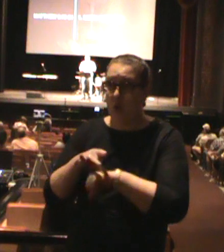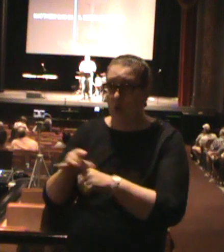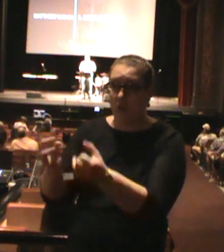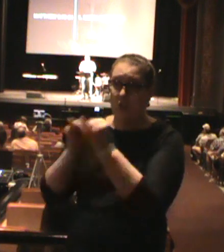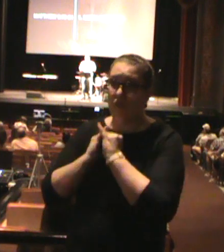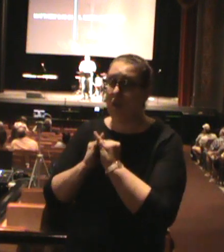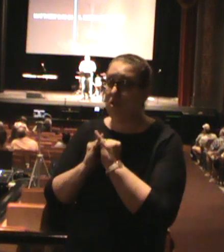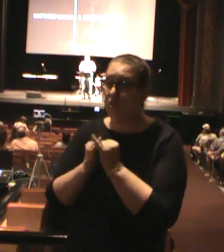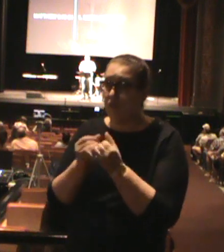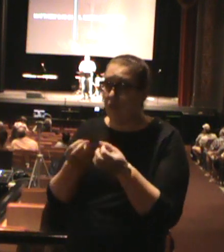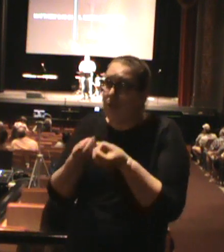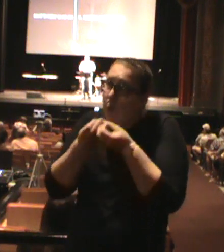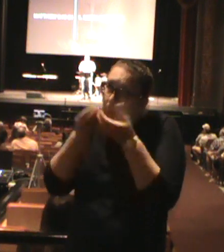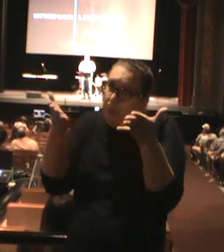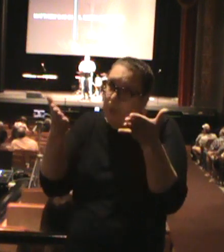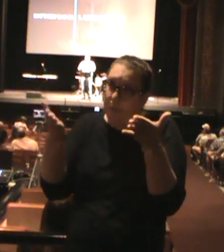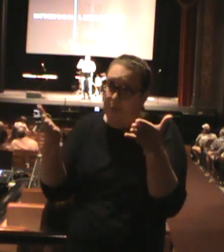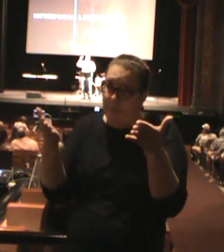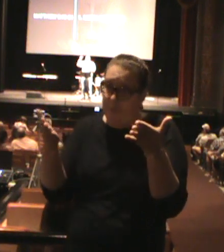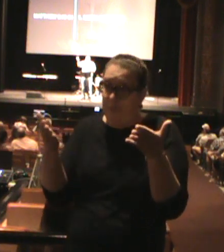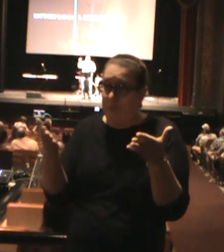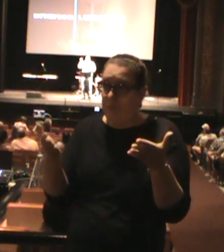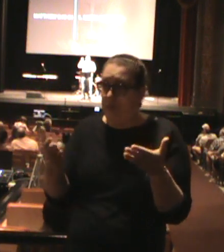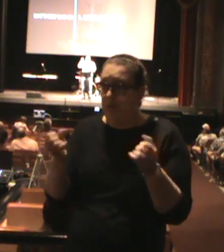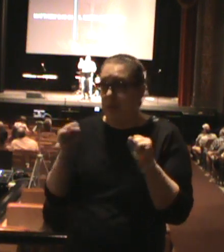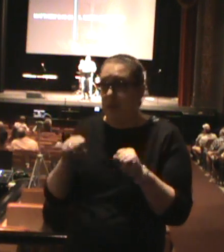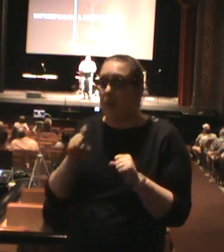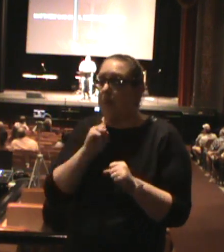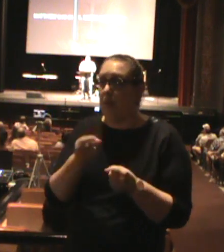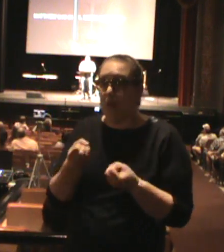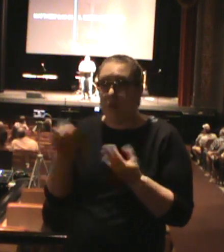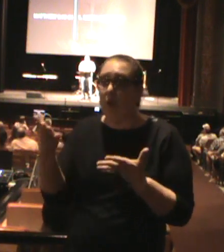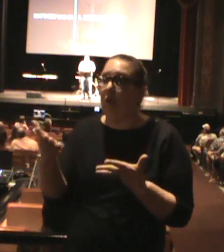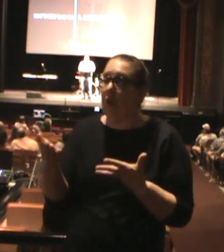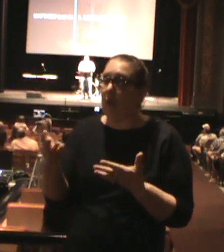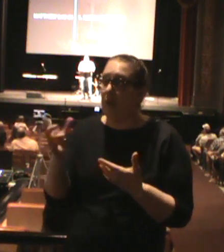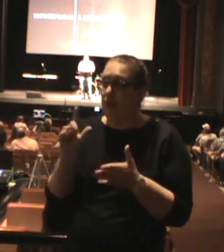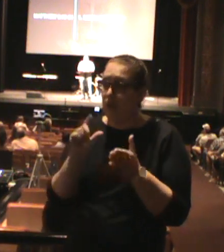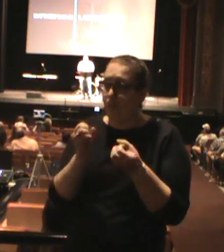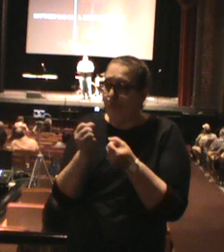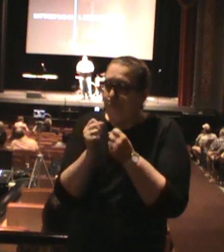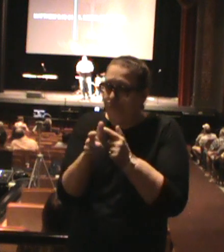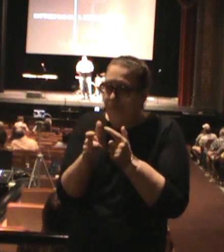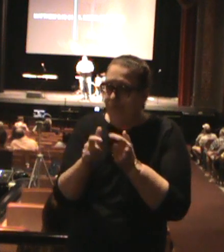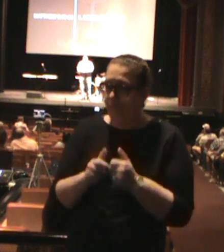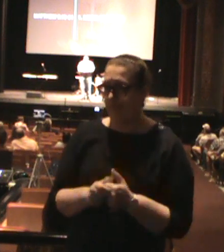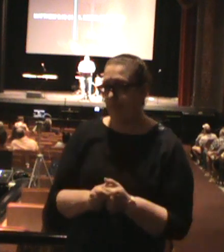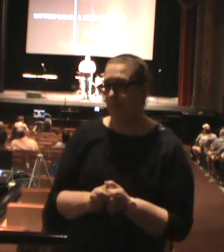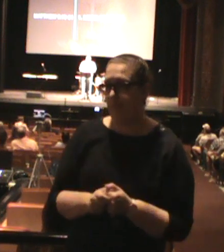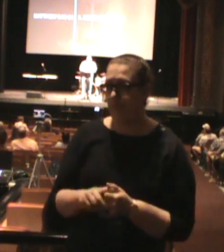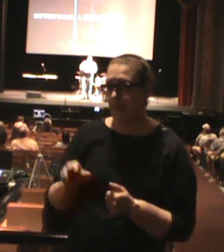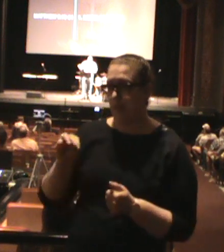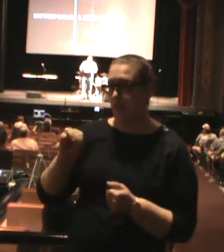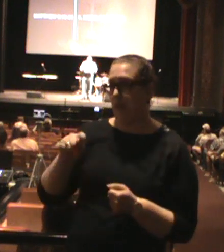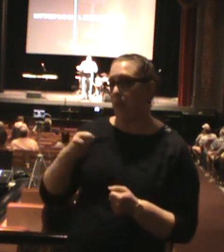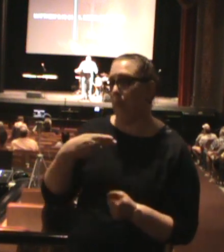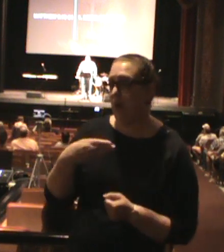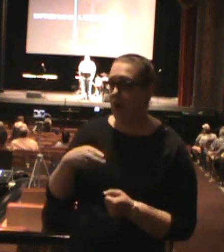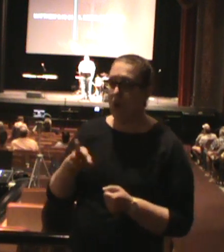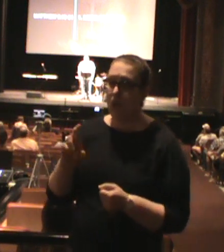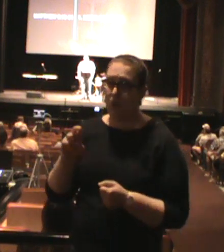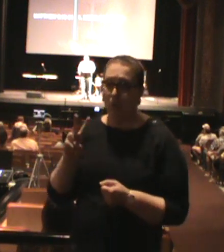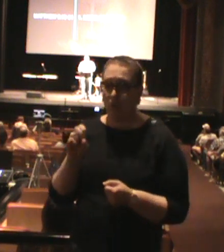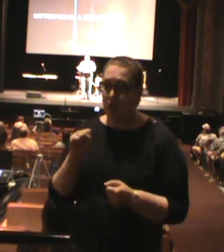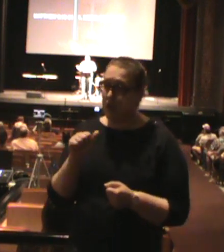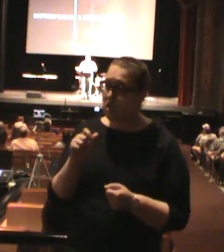church. Earthly treasures can be gone in a minute. Moth and rust and other elements of